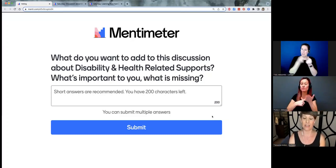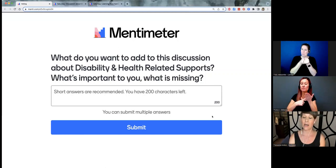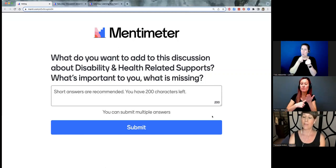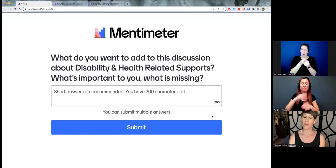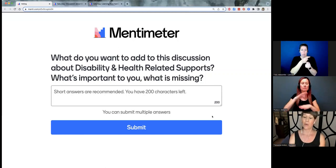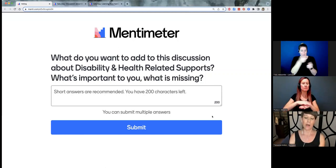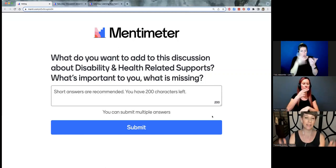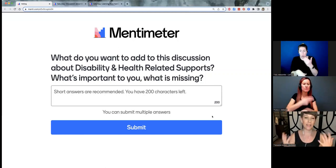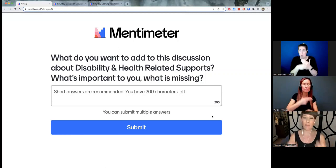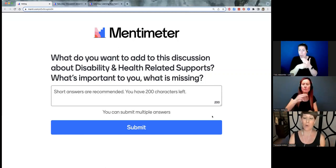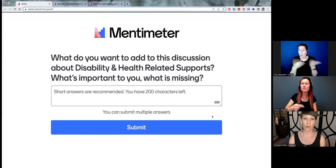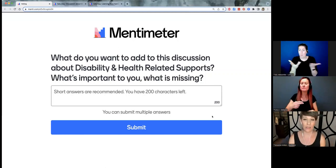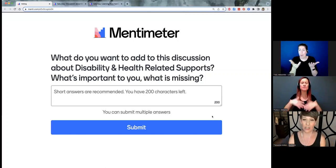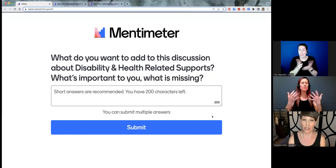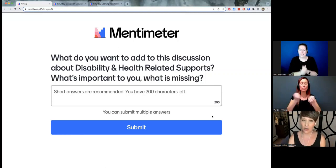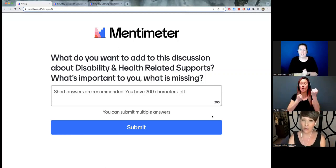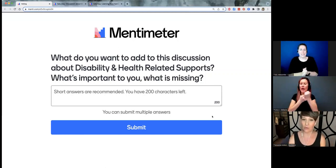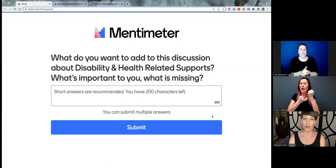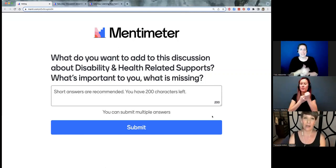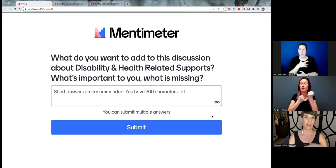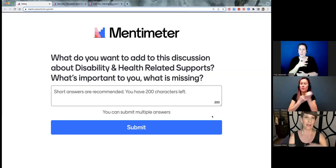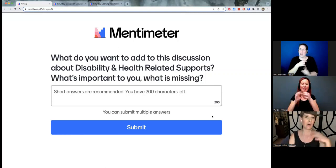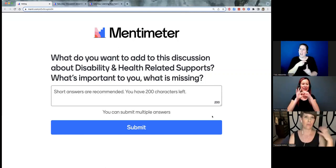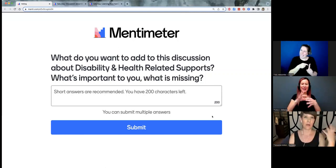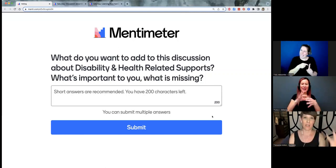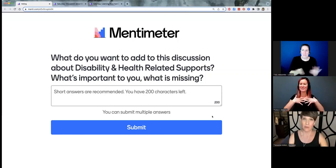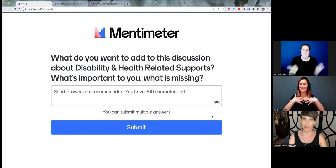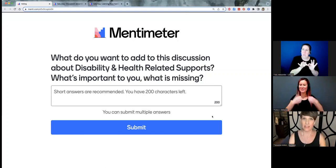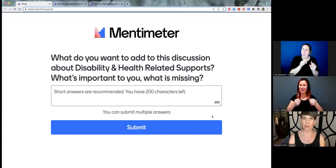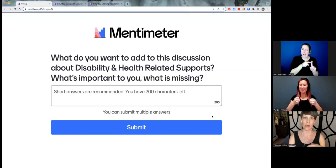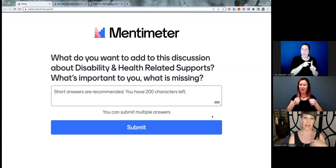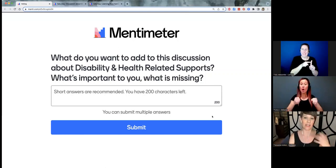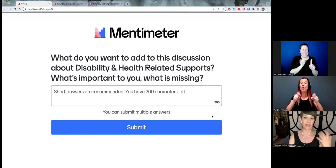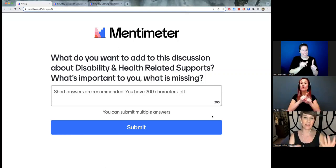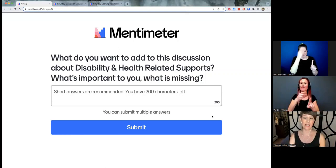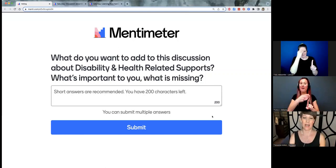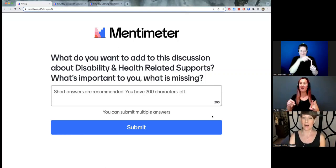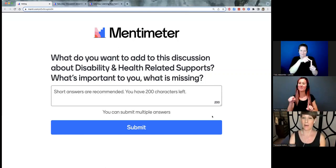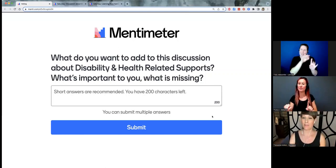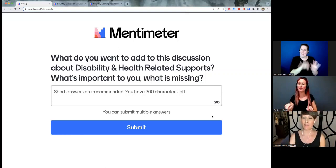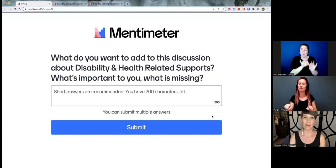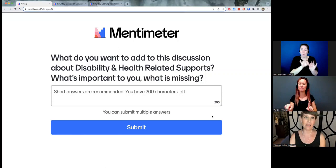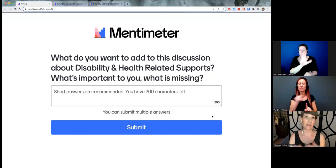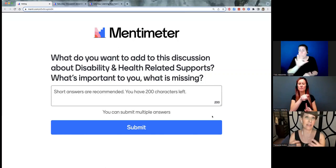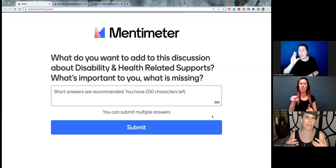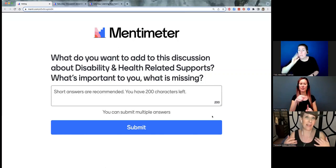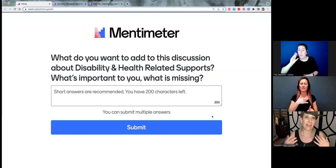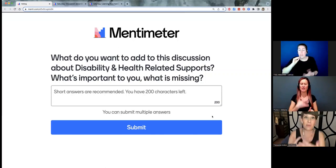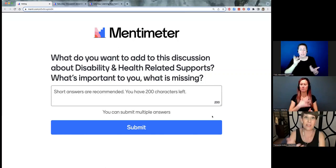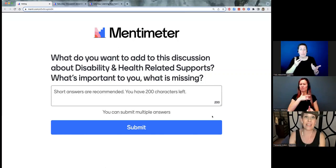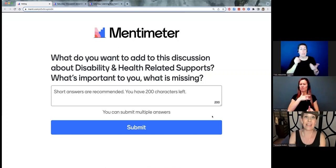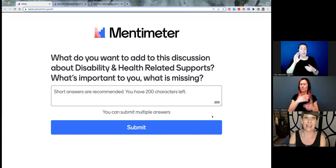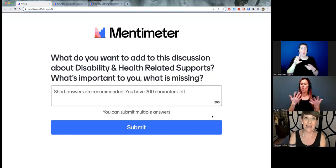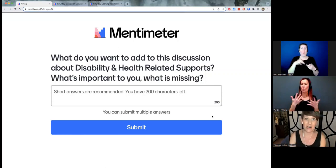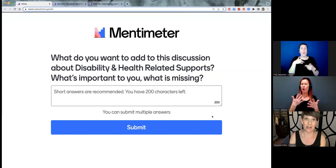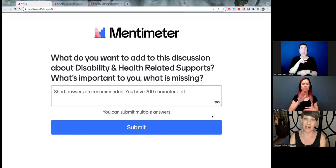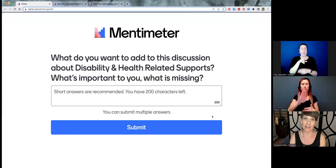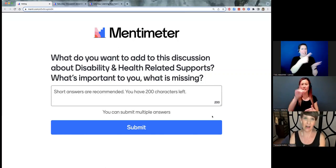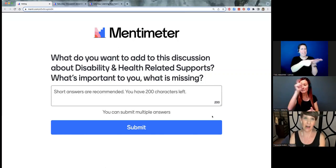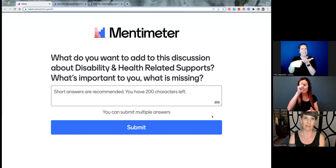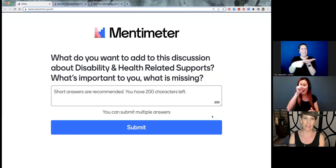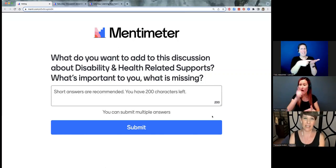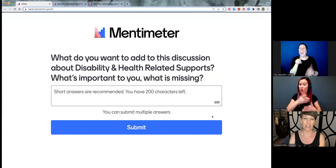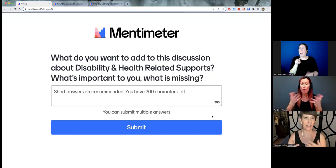supports? What's important to you? What do you experience? Maybe is there something that you didn't hear